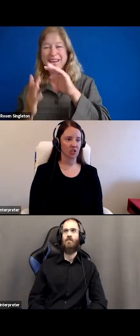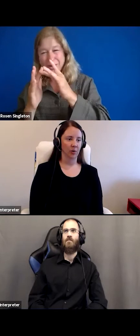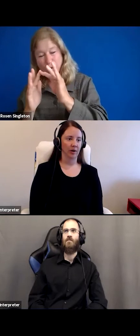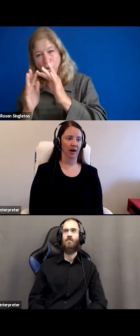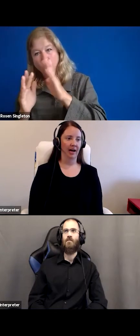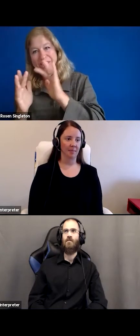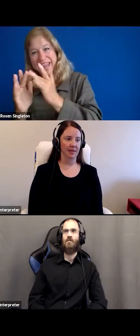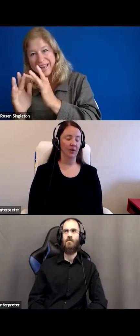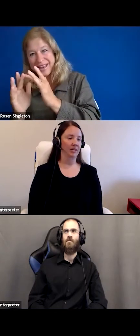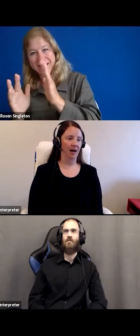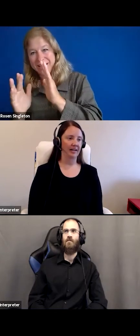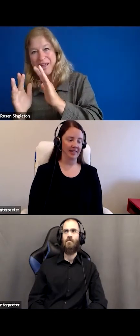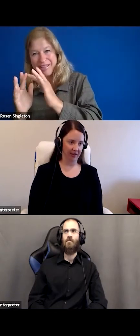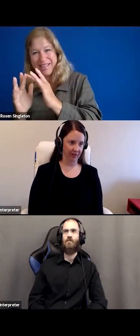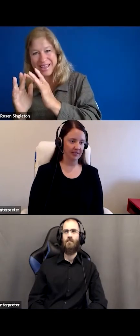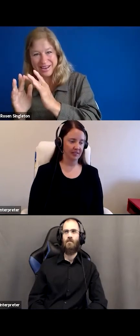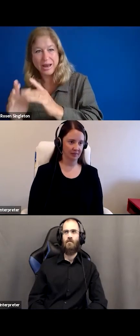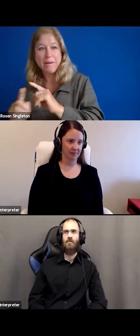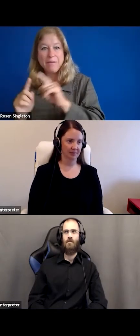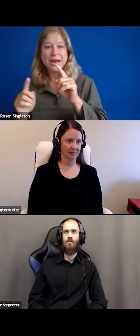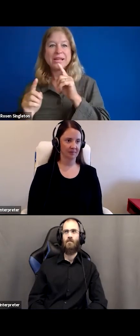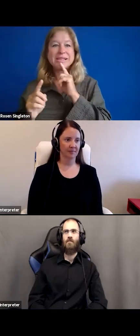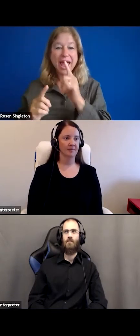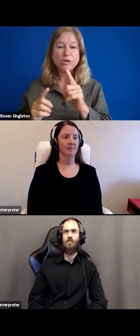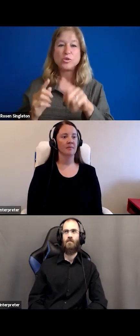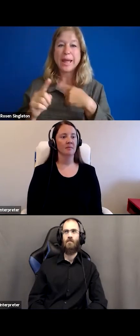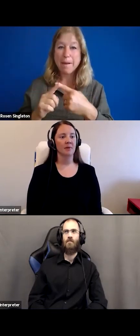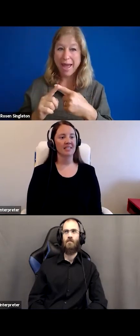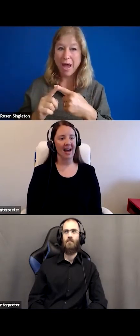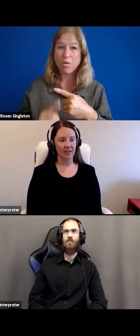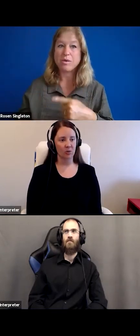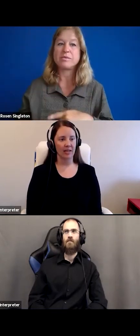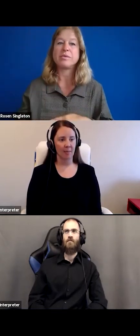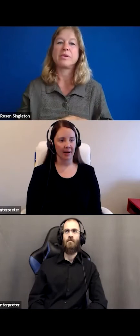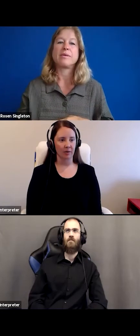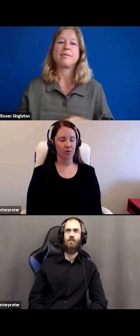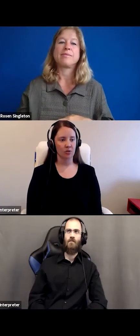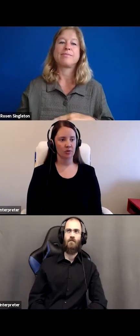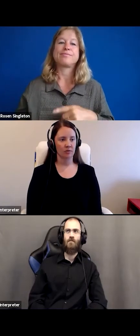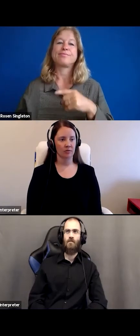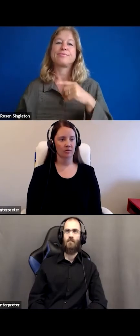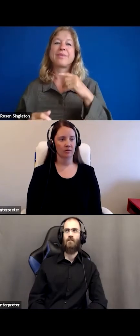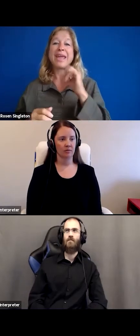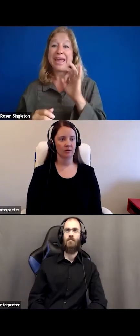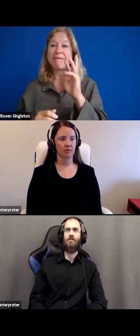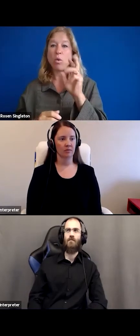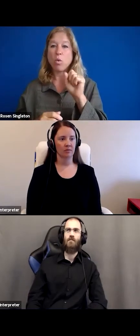been shown on IP or on the internet, but it's actually about